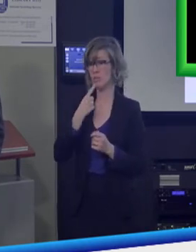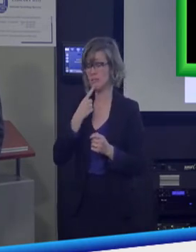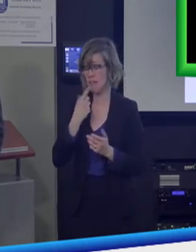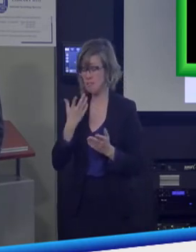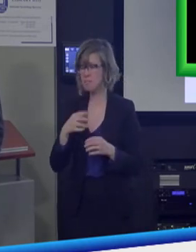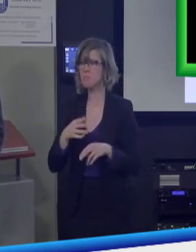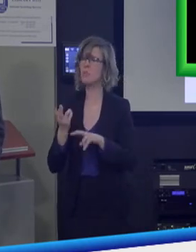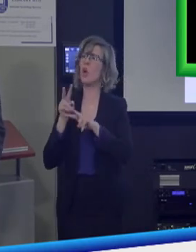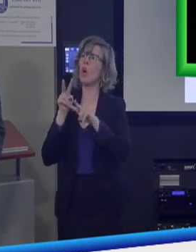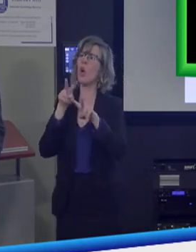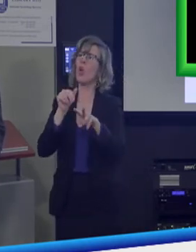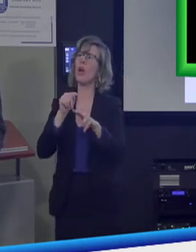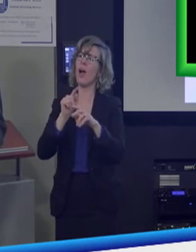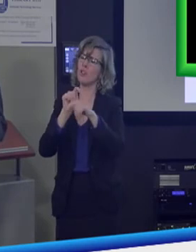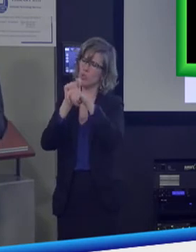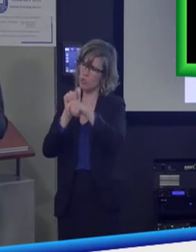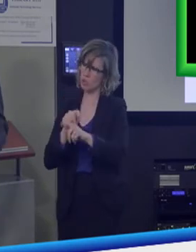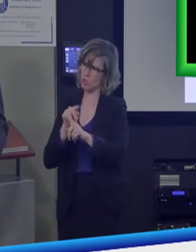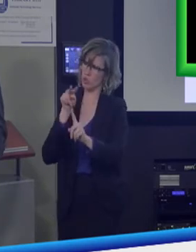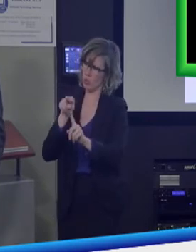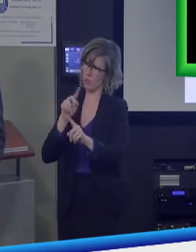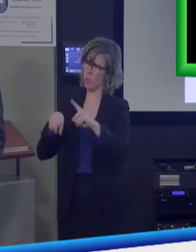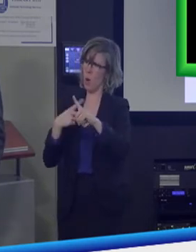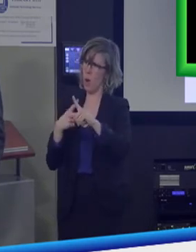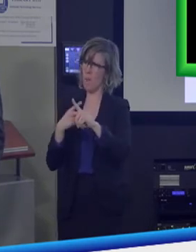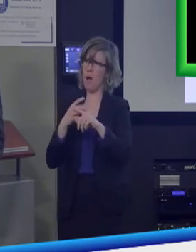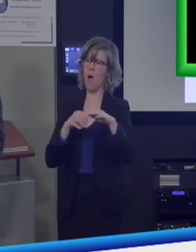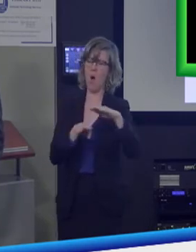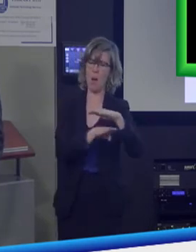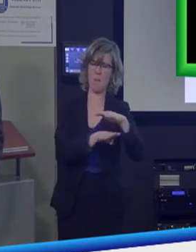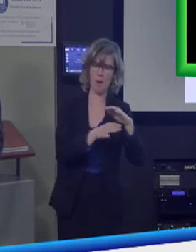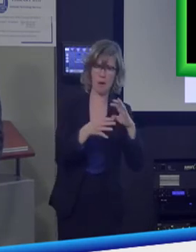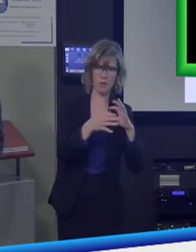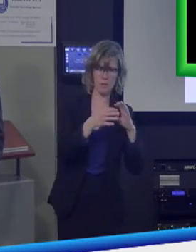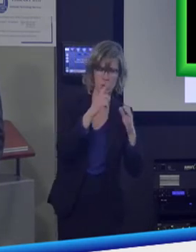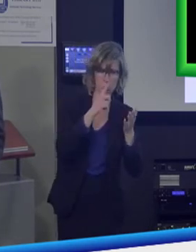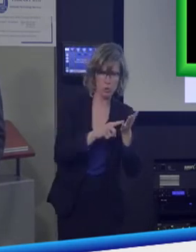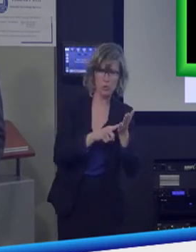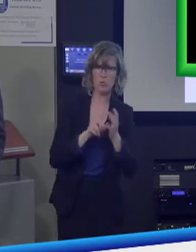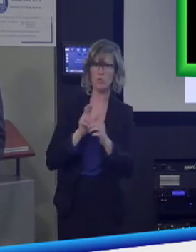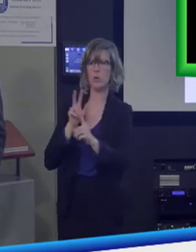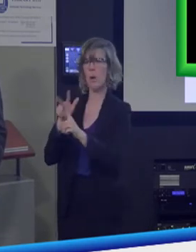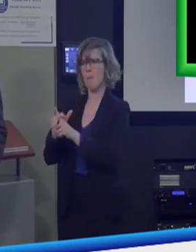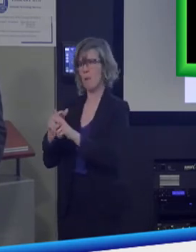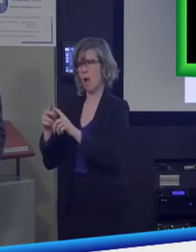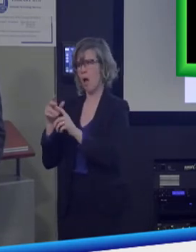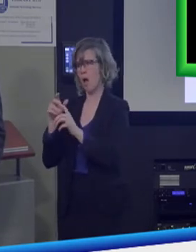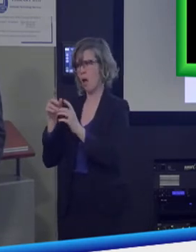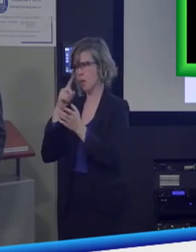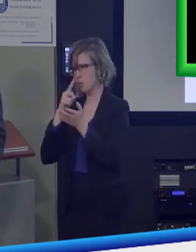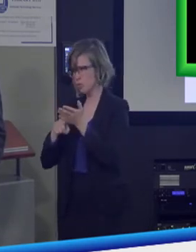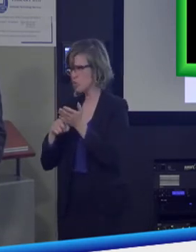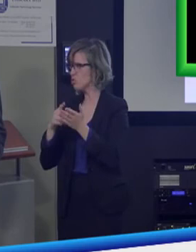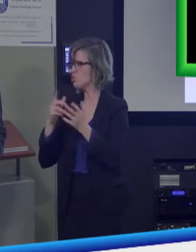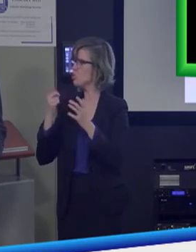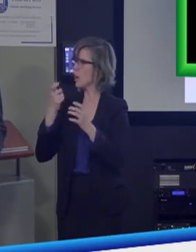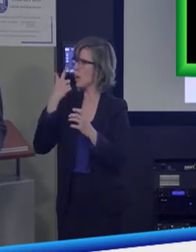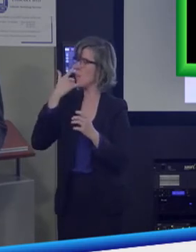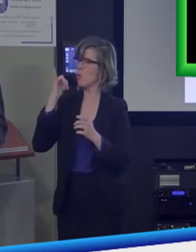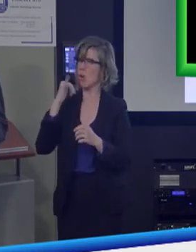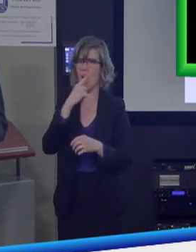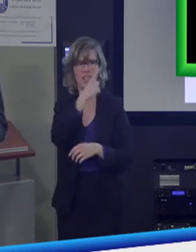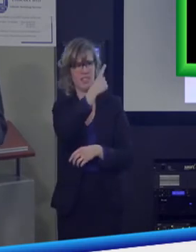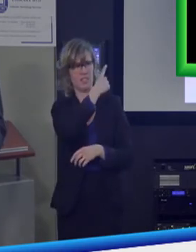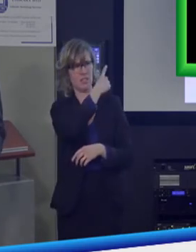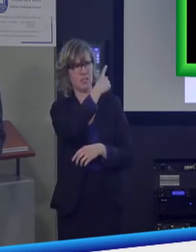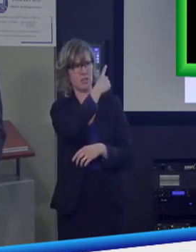view about the relationship between basic research and applied research, you get something like this. There's this idea that